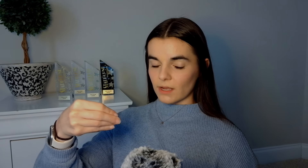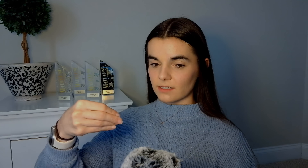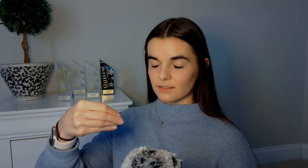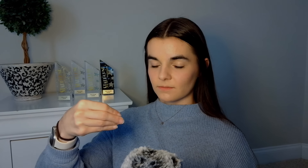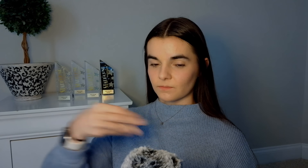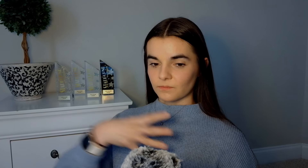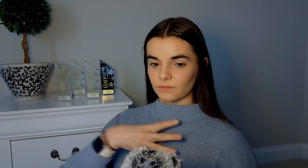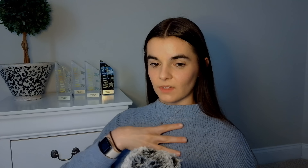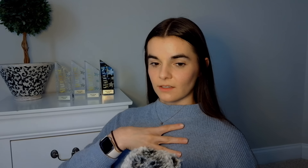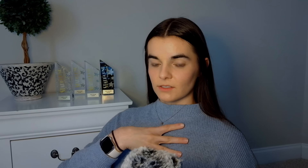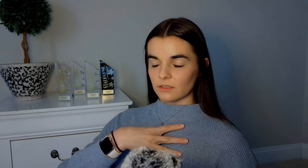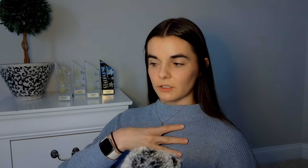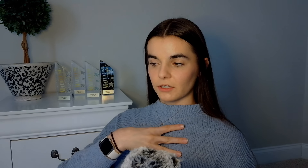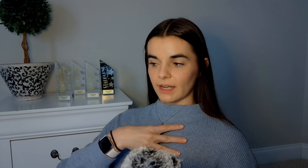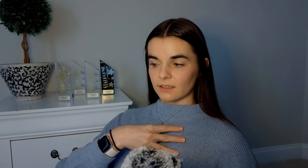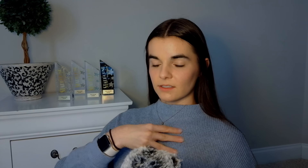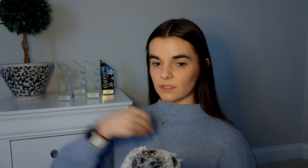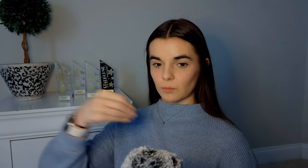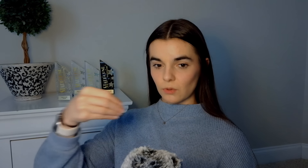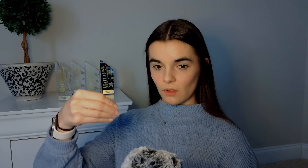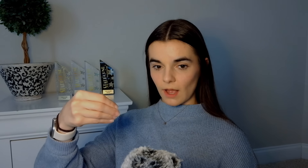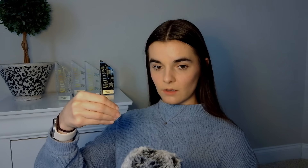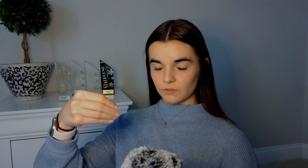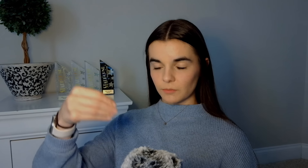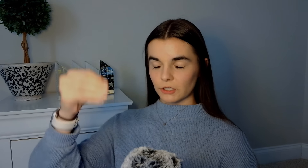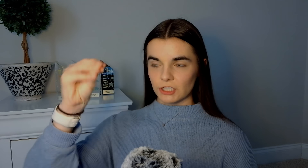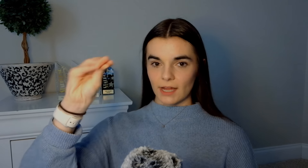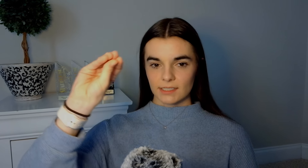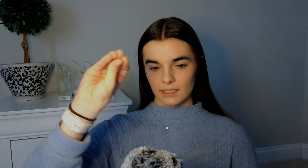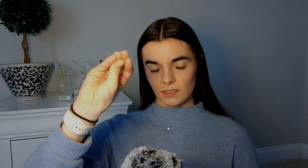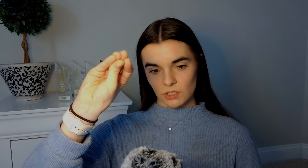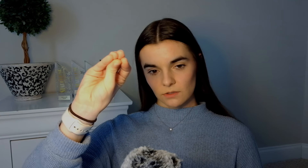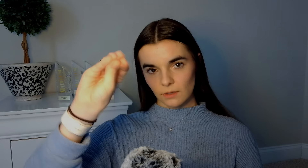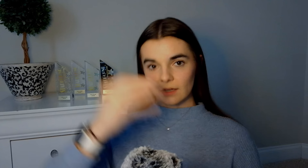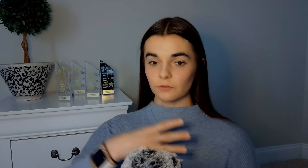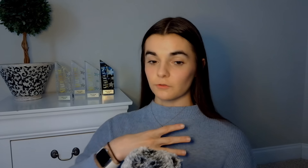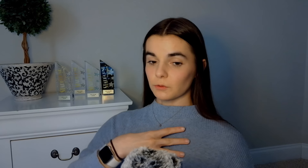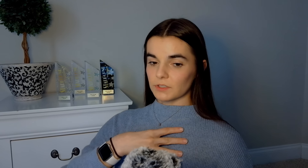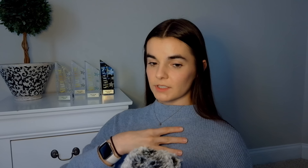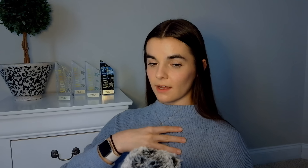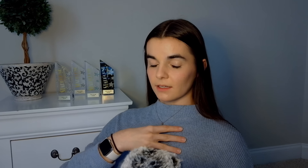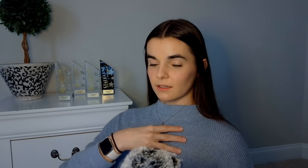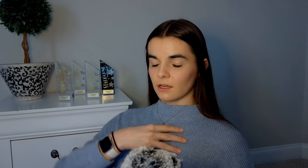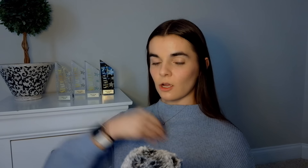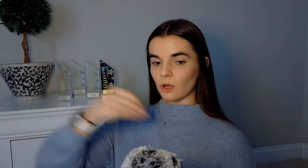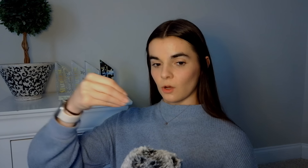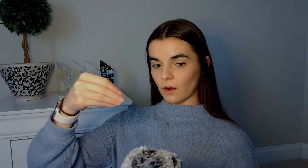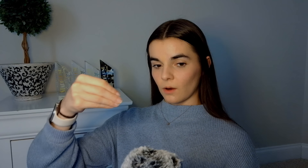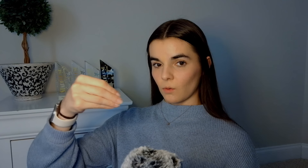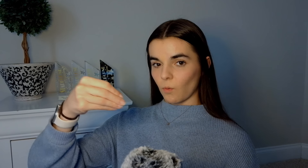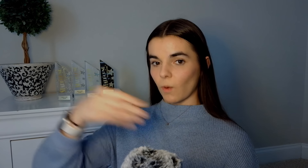White. So your hand is going to pull out from your chest into like a food sign.